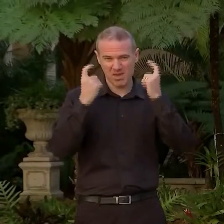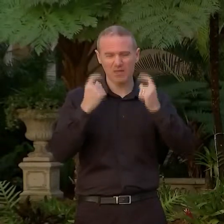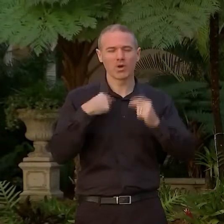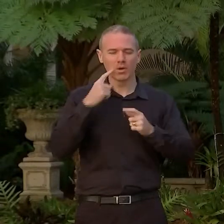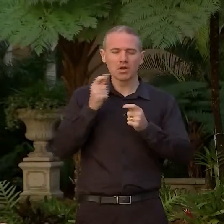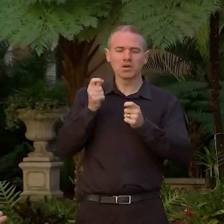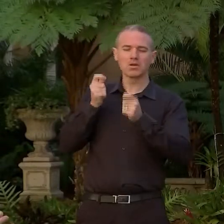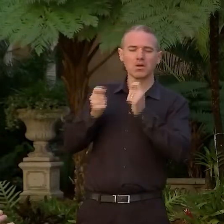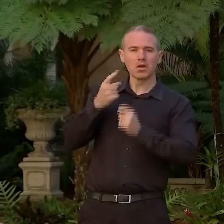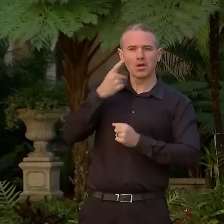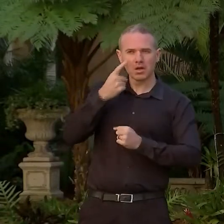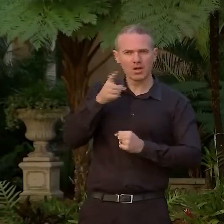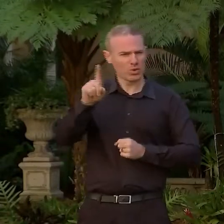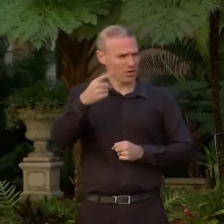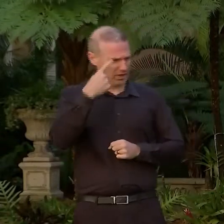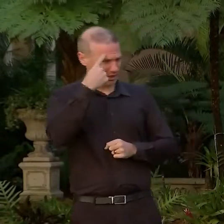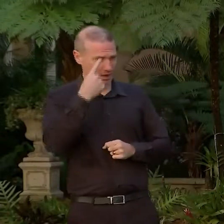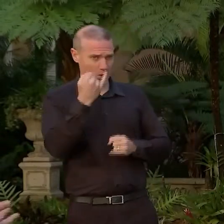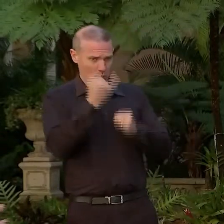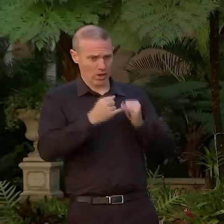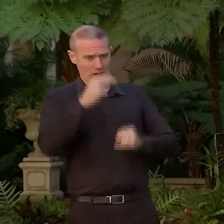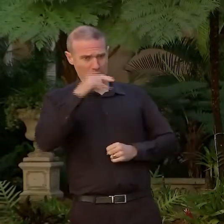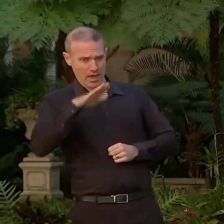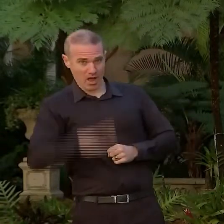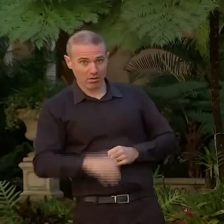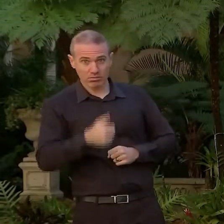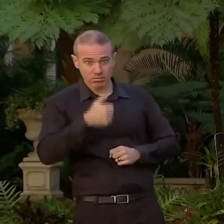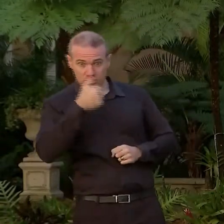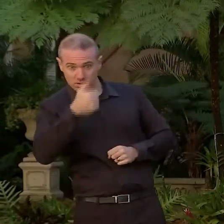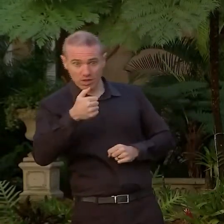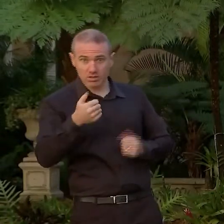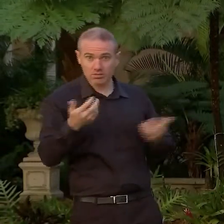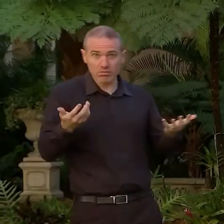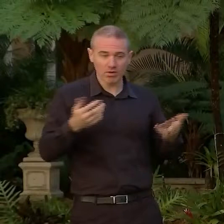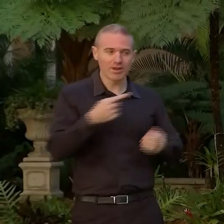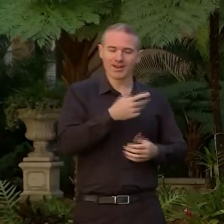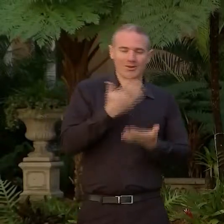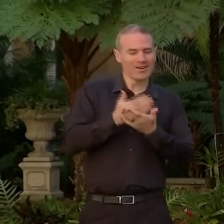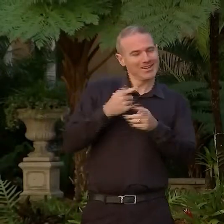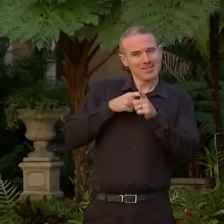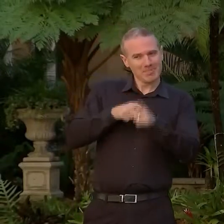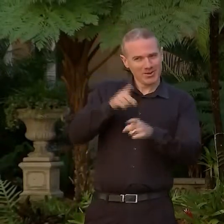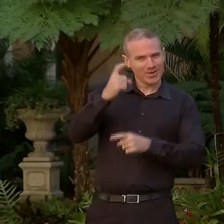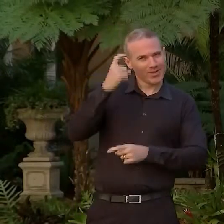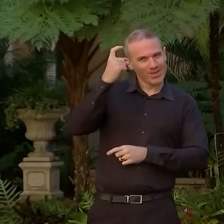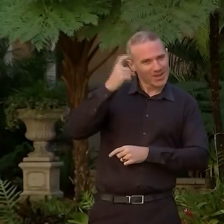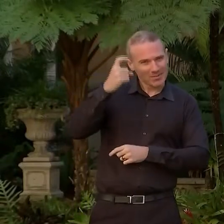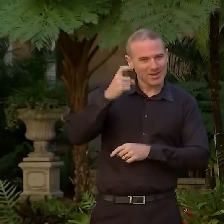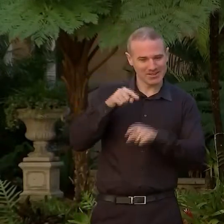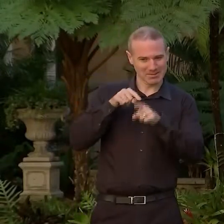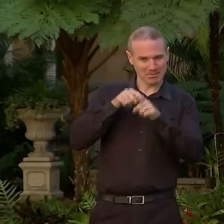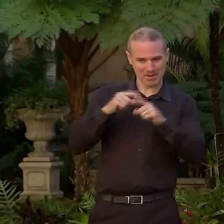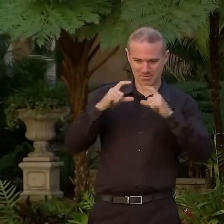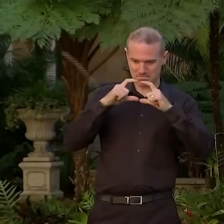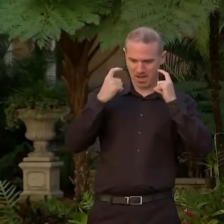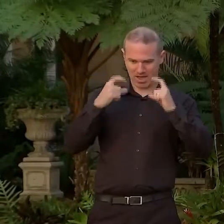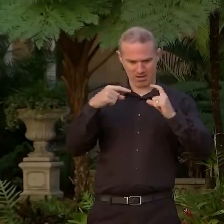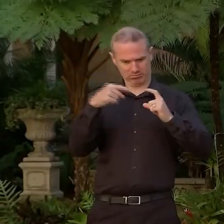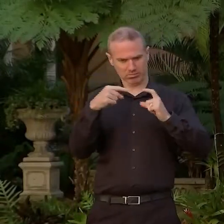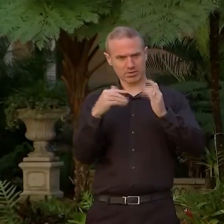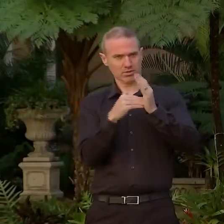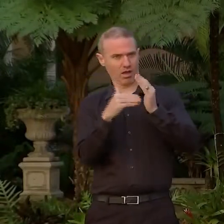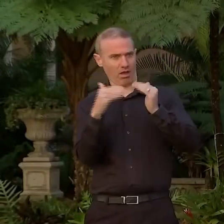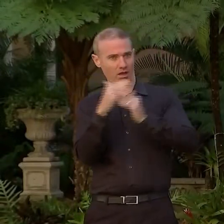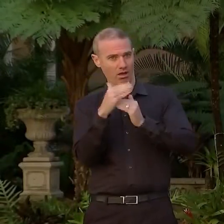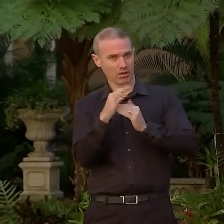it. What might be the youngest then? I don't know. It really depends. You think about it, it depends on the size of the mask and that it